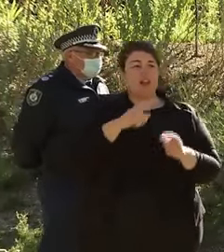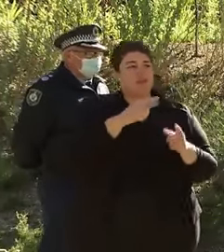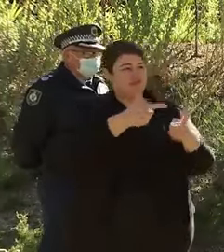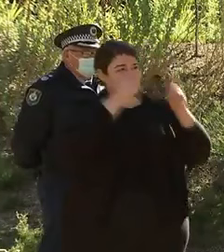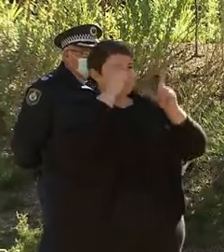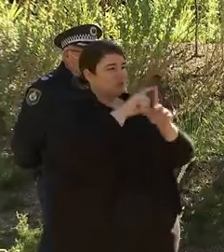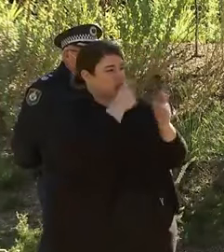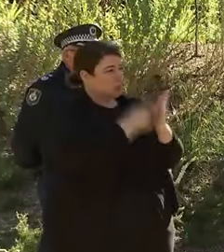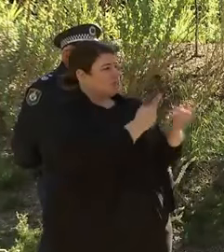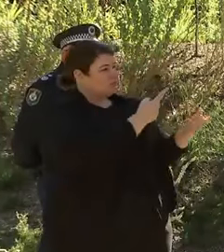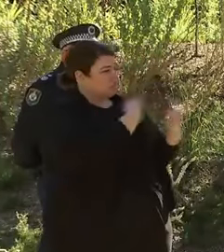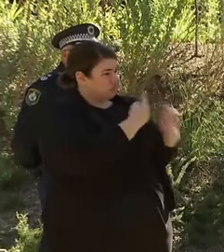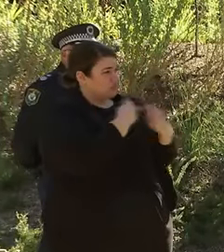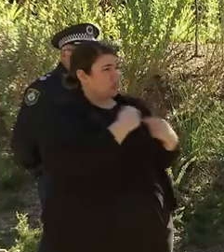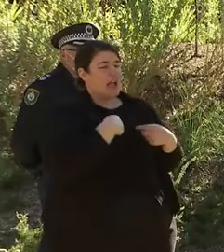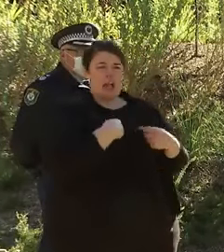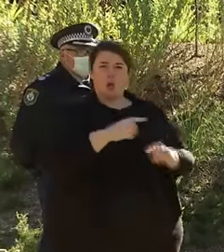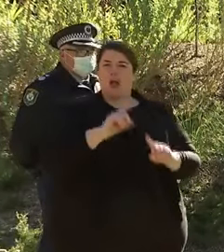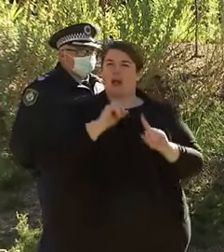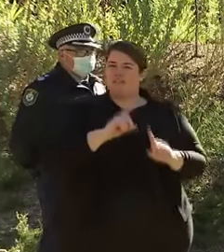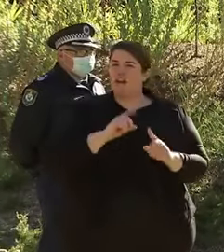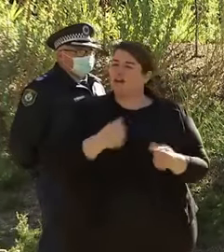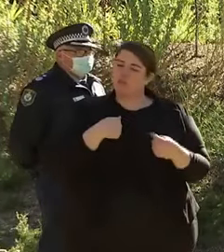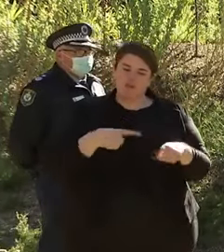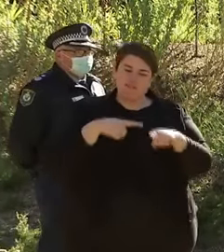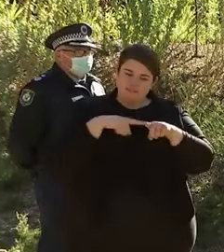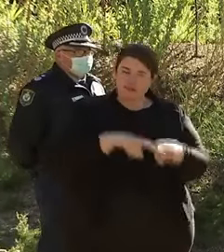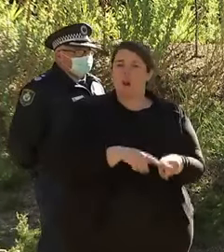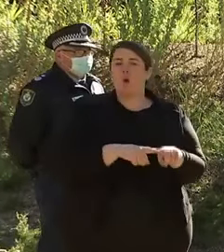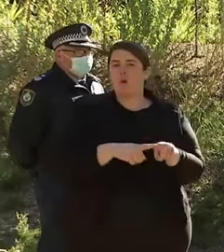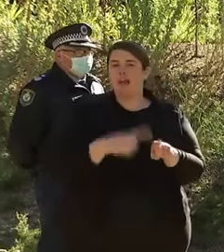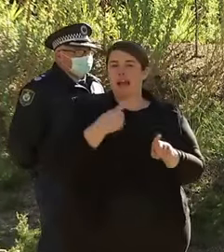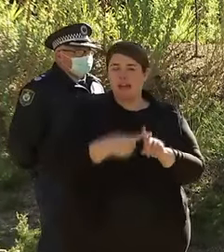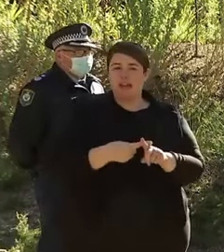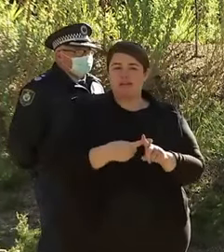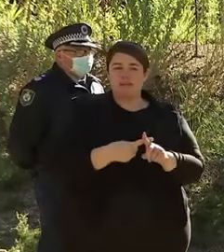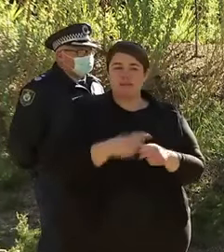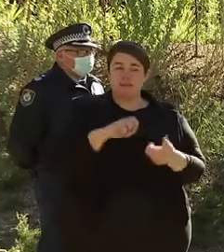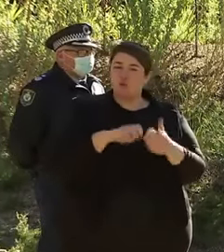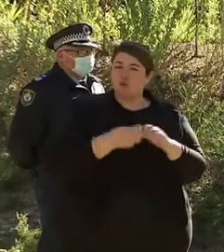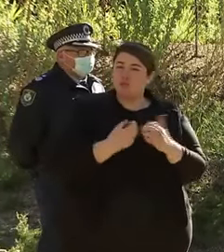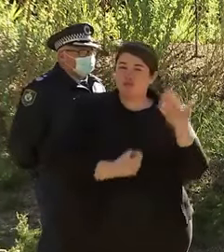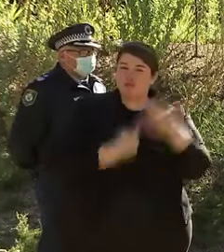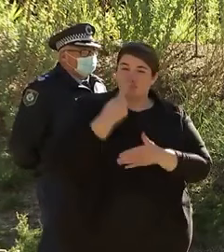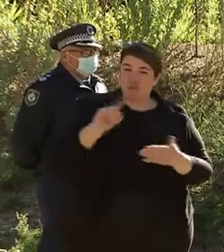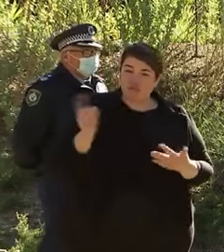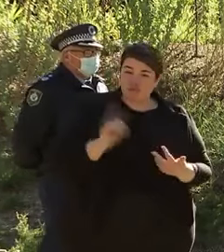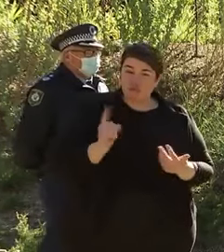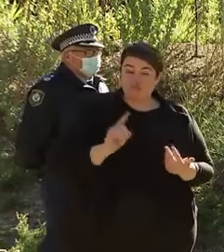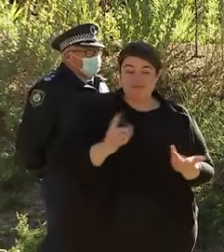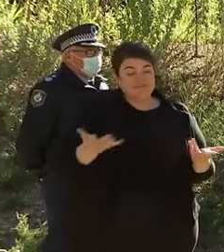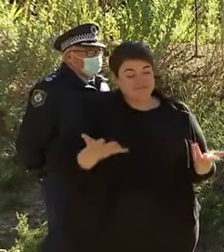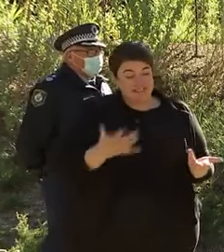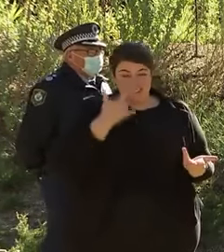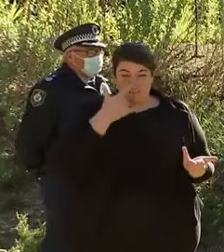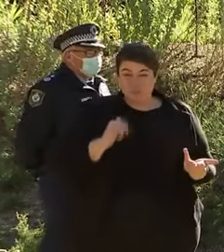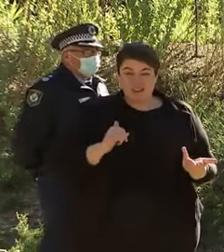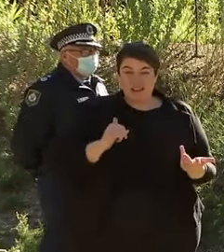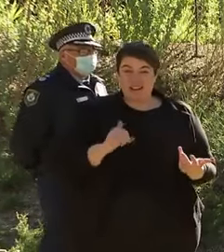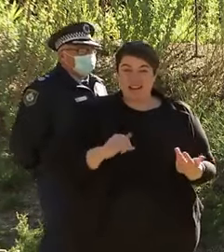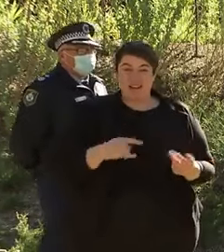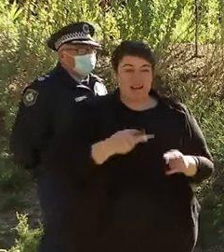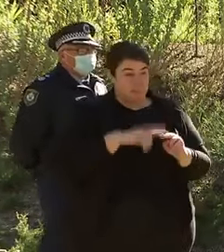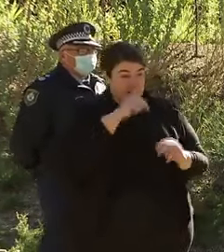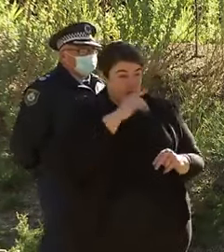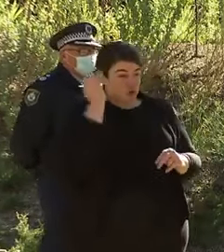advice that we were following was exactly what we were required to do. And of course, the issue then is that, unfortunately, as I said, you can't regulate